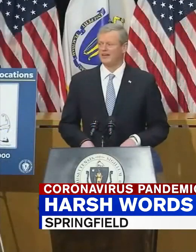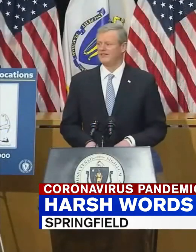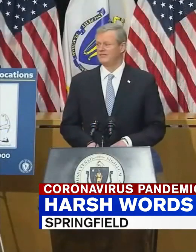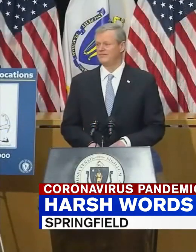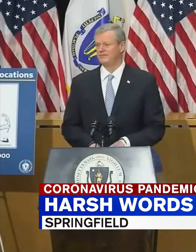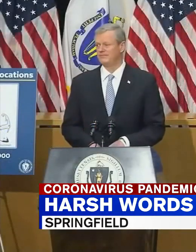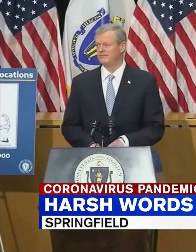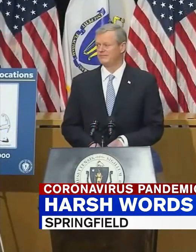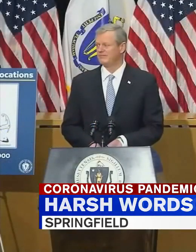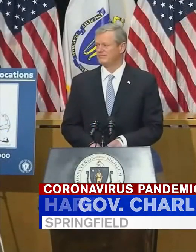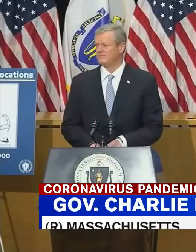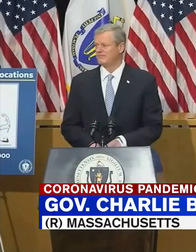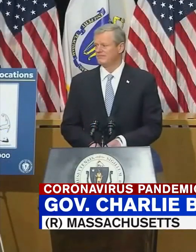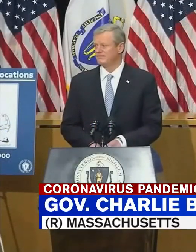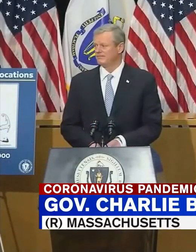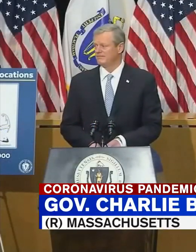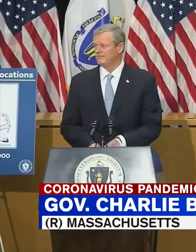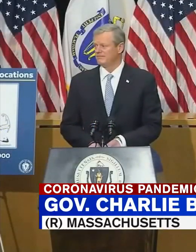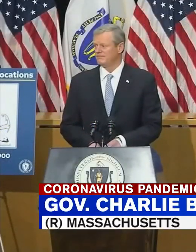a rocket.